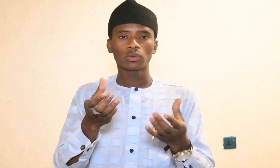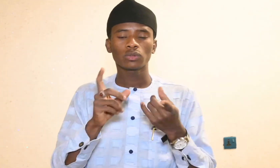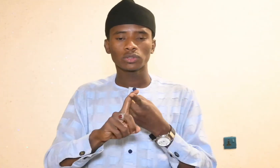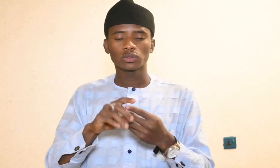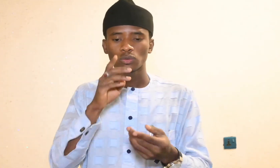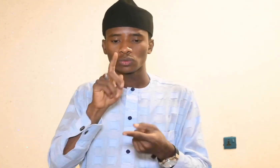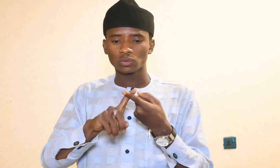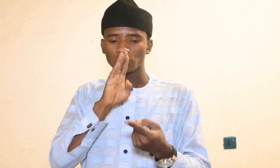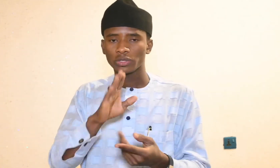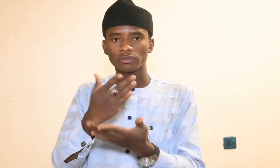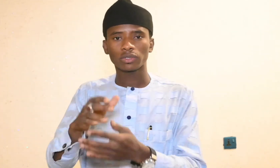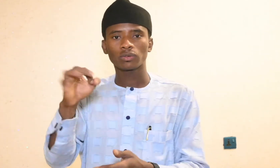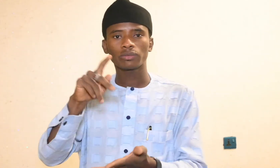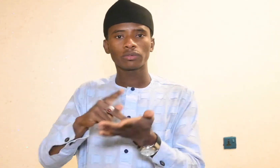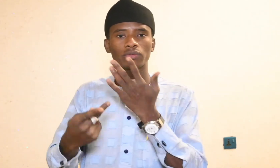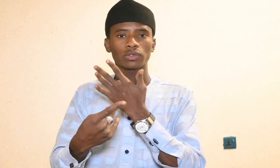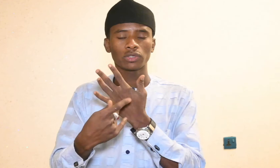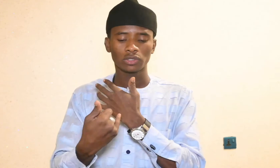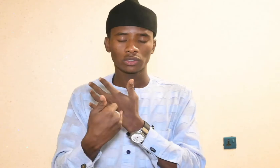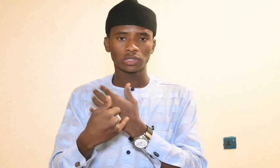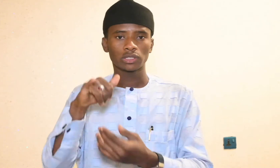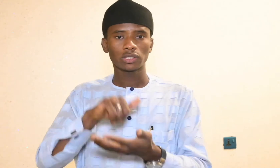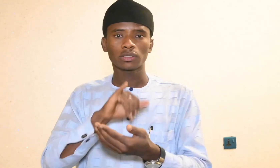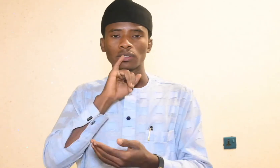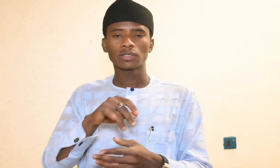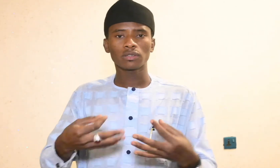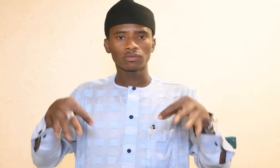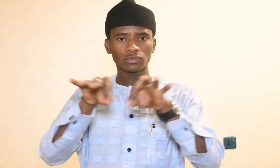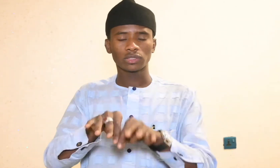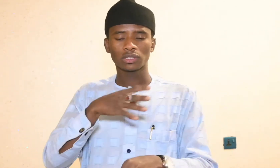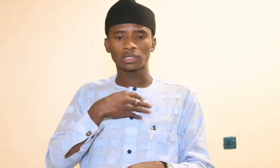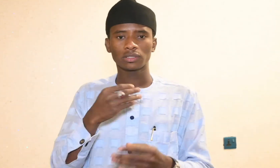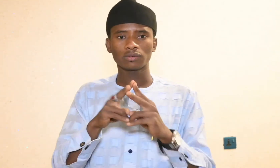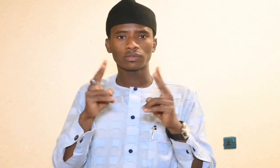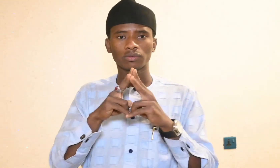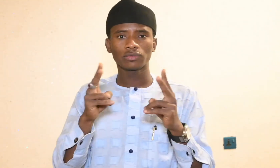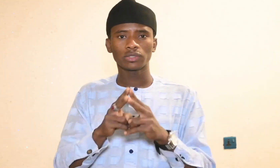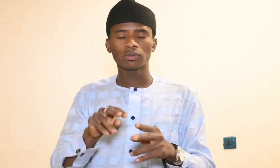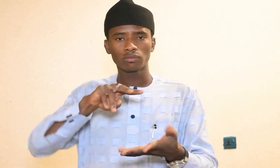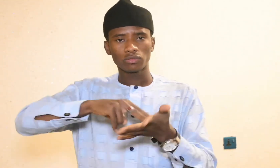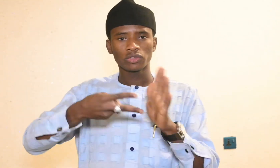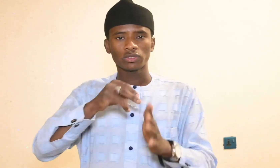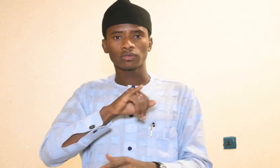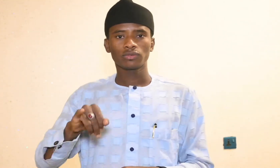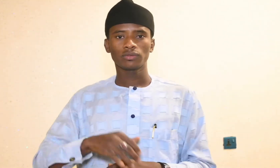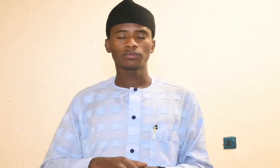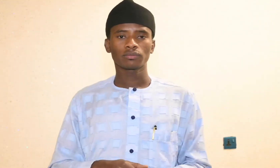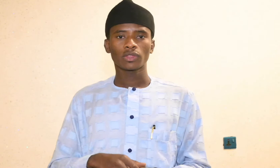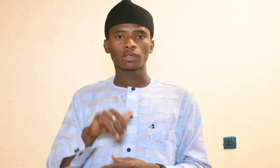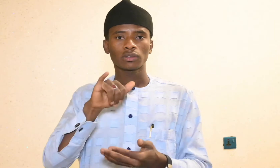of a project that is very important and that is very meaningful? Well, I